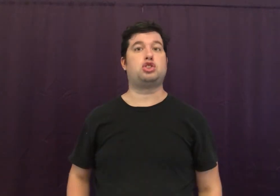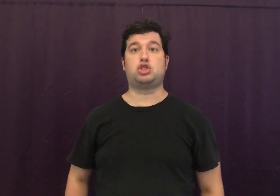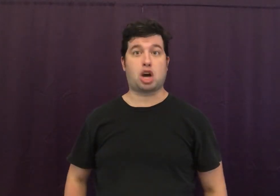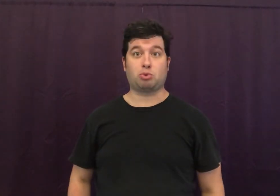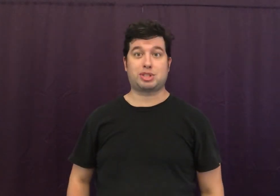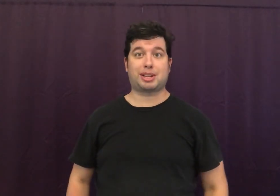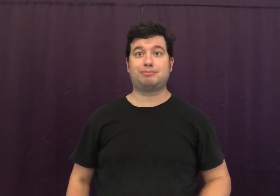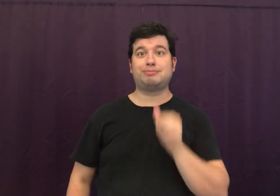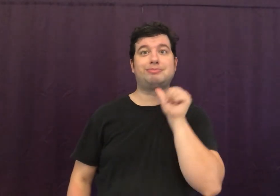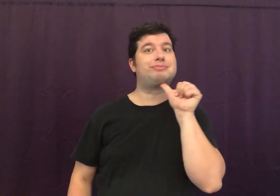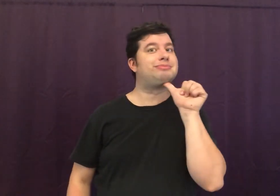don't